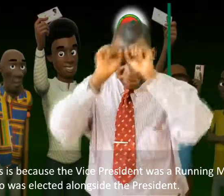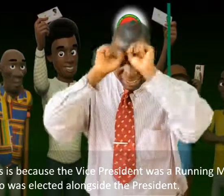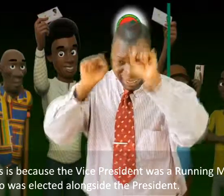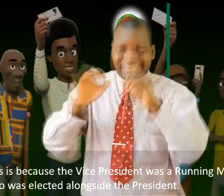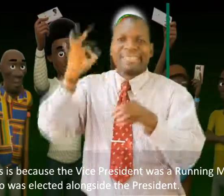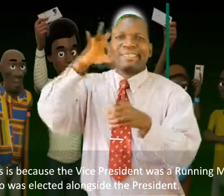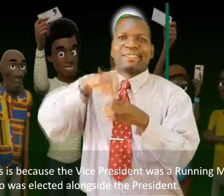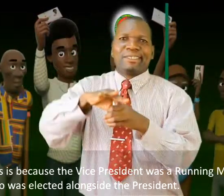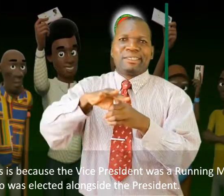president.